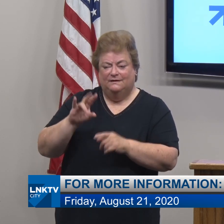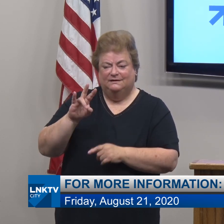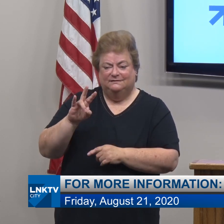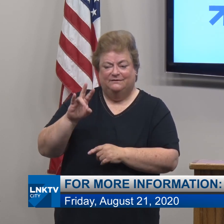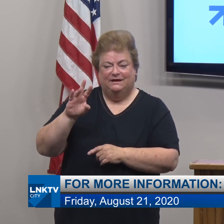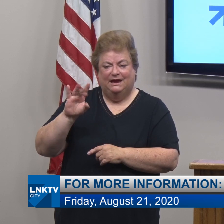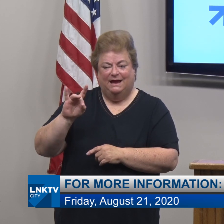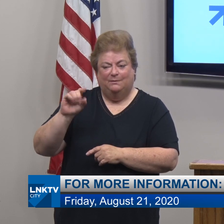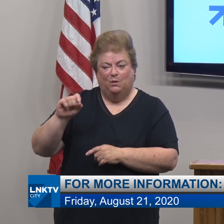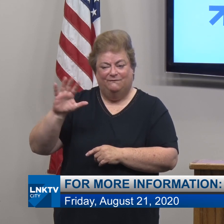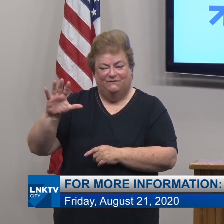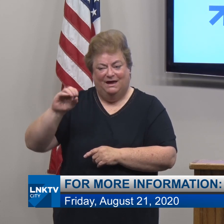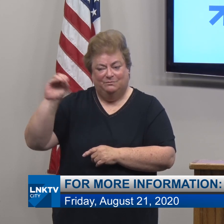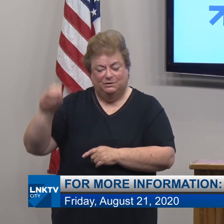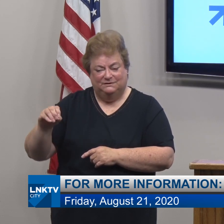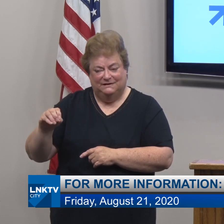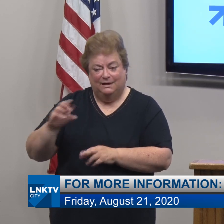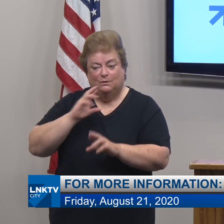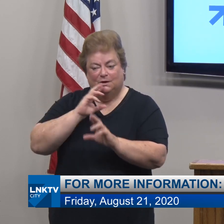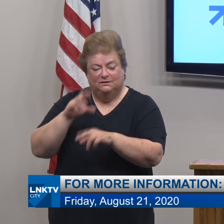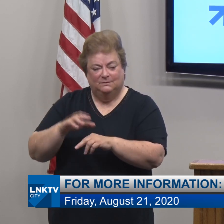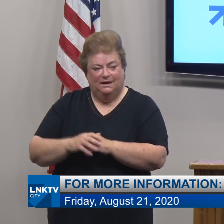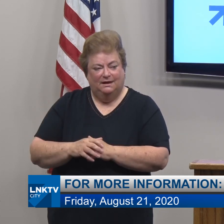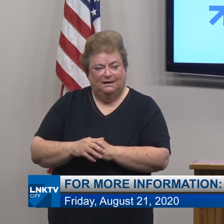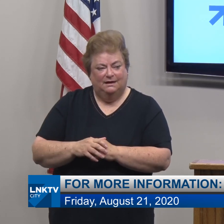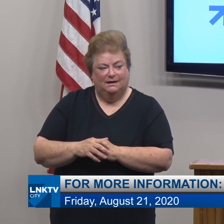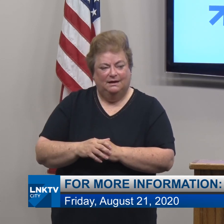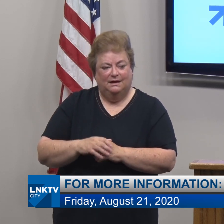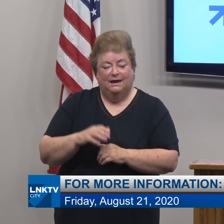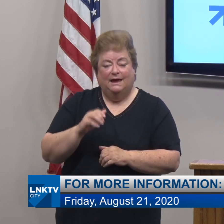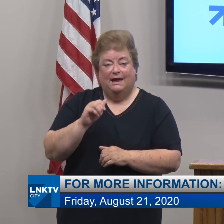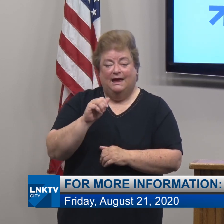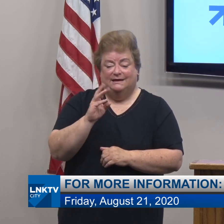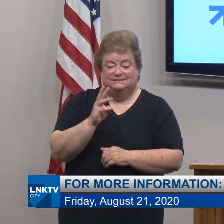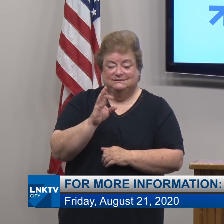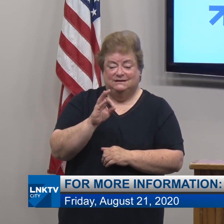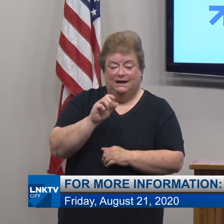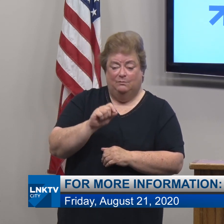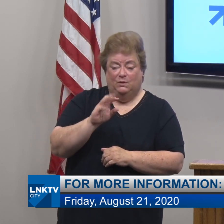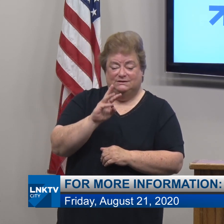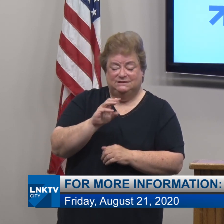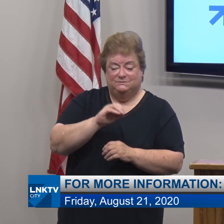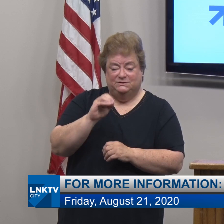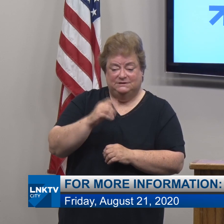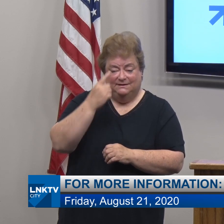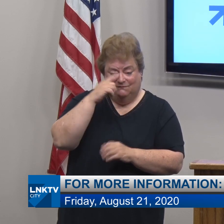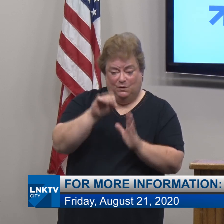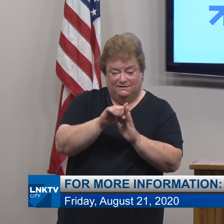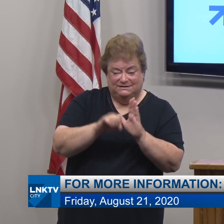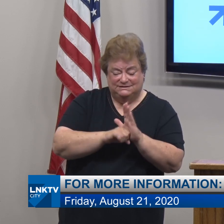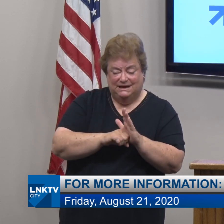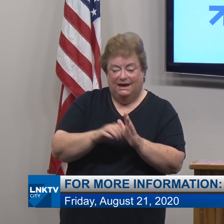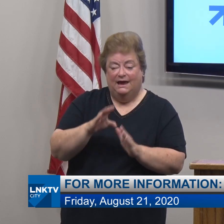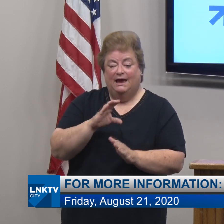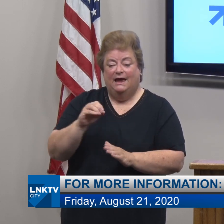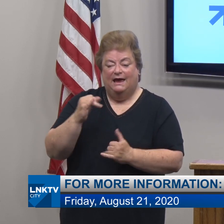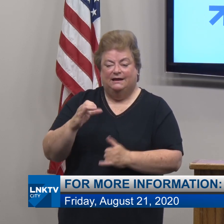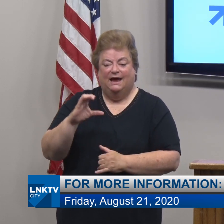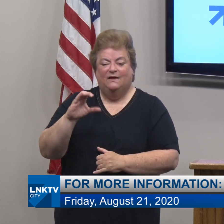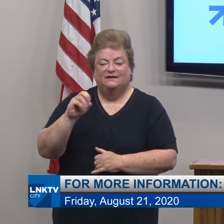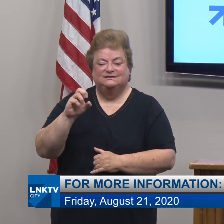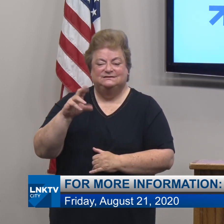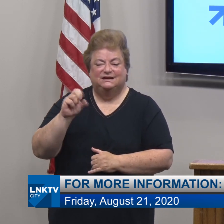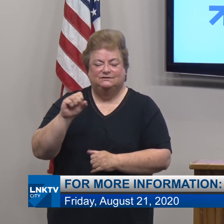rate. Nebraska ranks 4th in the state list at 69.6%. And census workers have started going door to door to